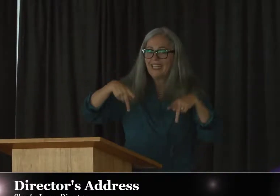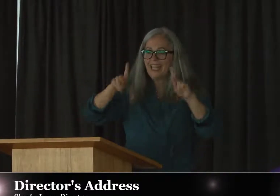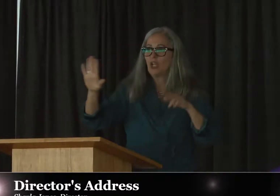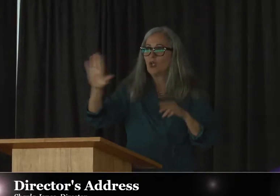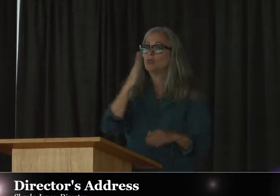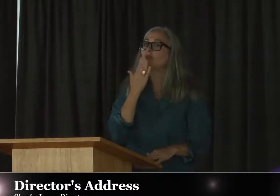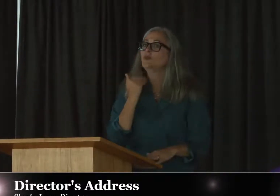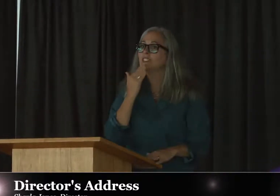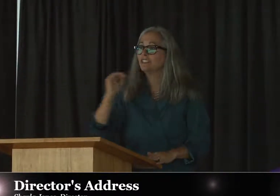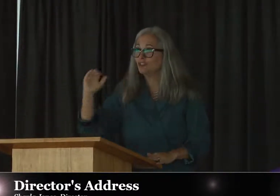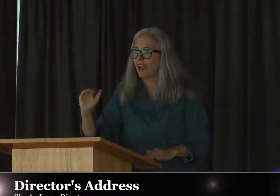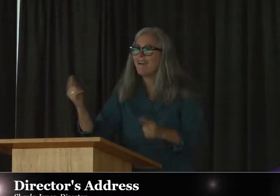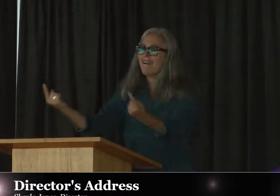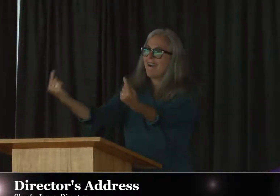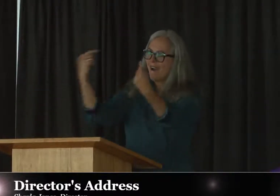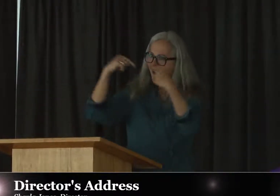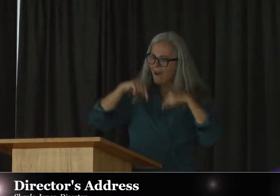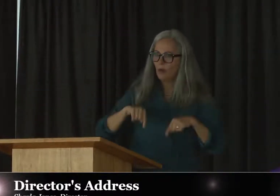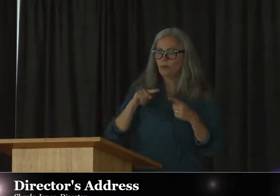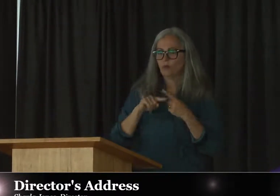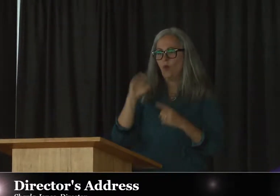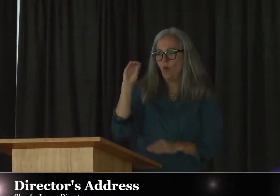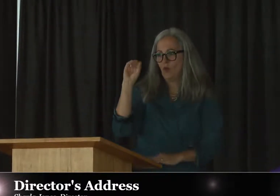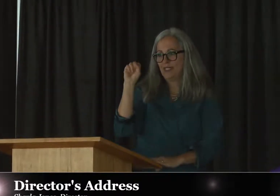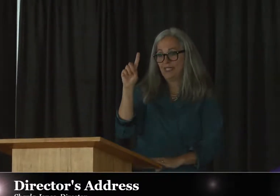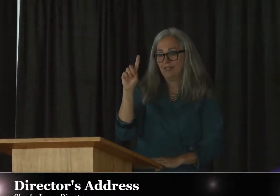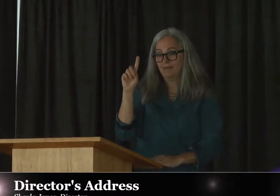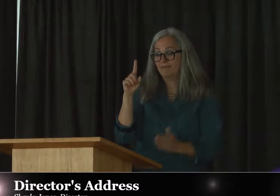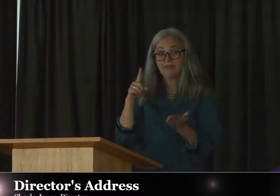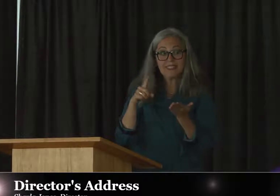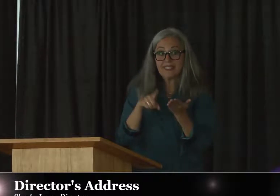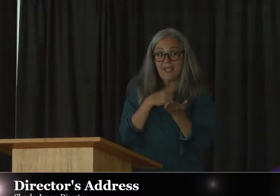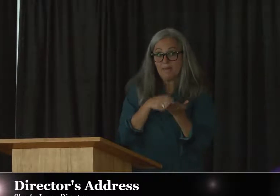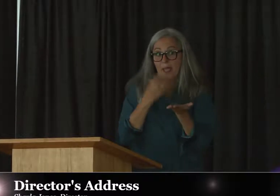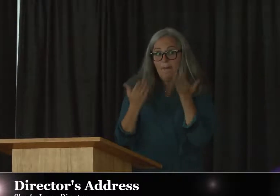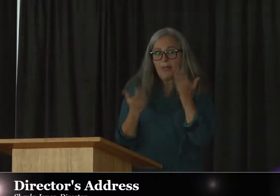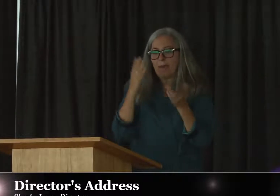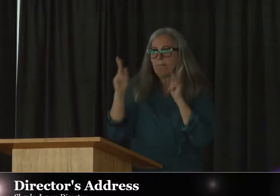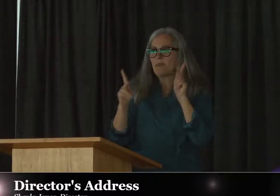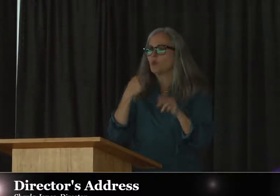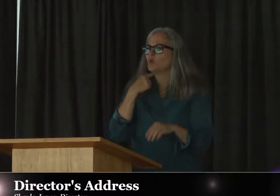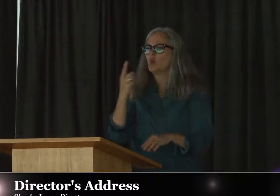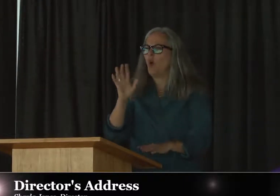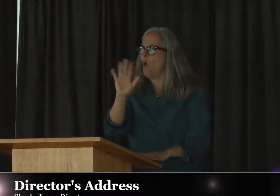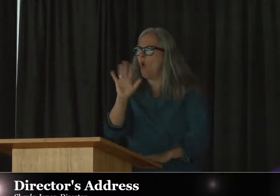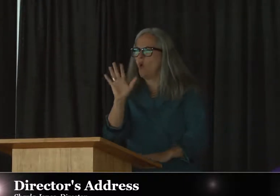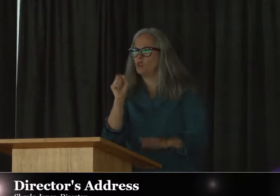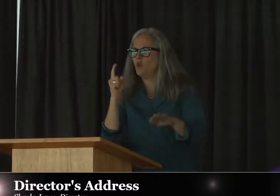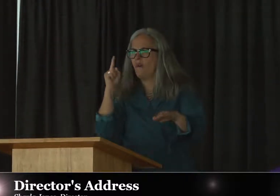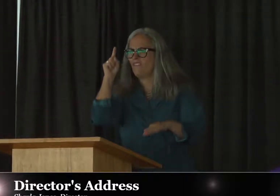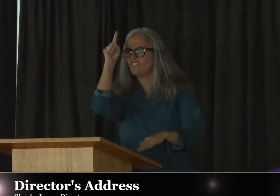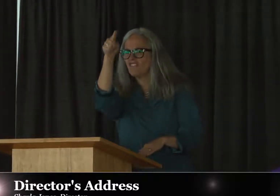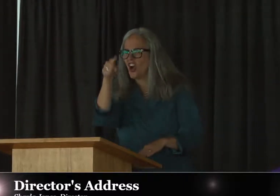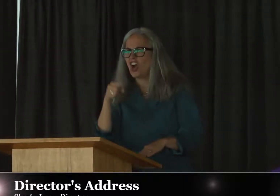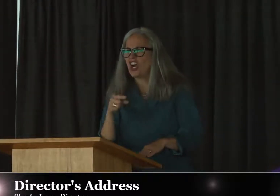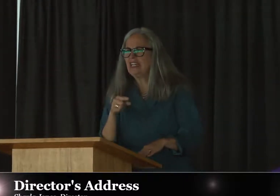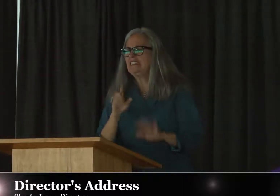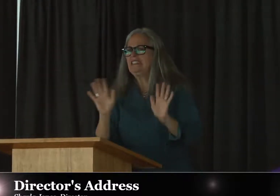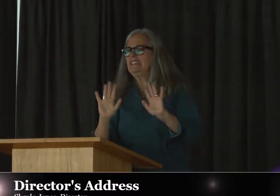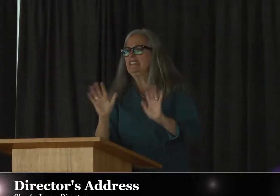Thank you, parents, for letting your sweet children come to Oregon School for the Deaf. Even though there were probably people who